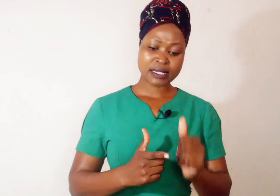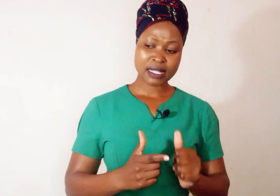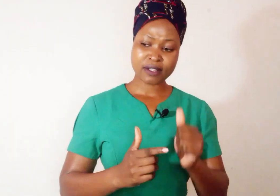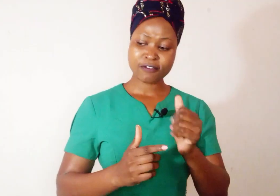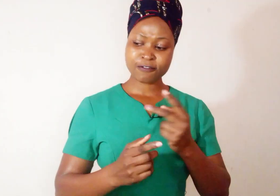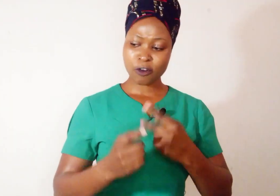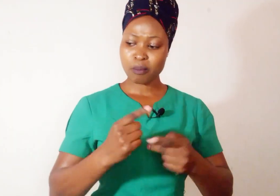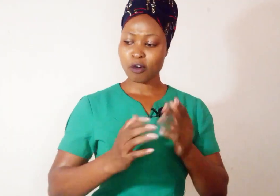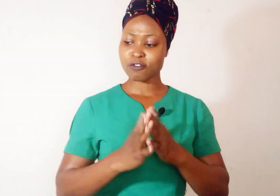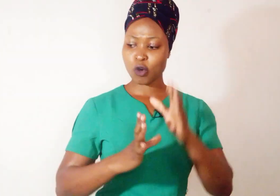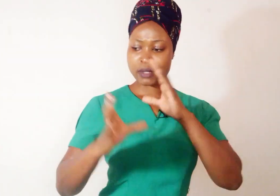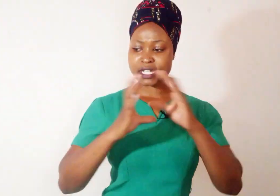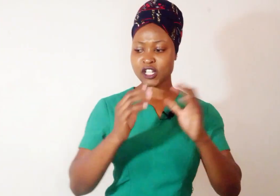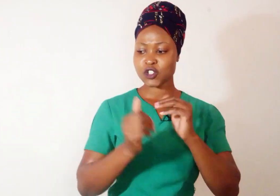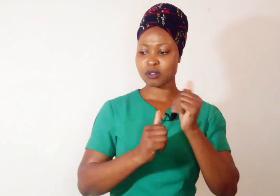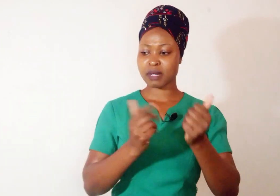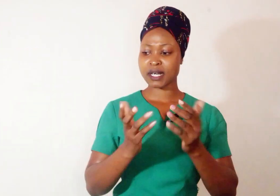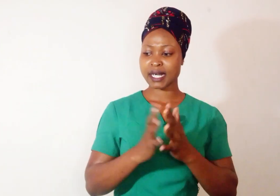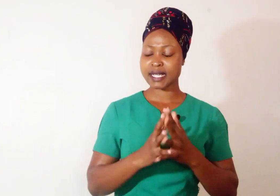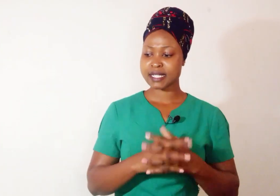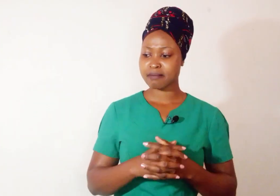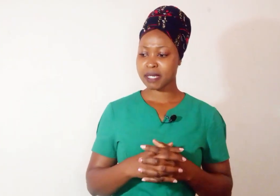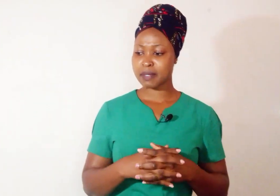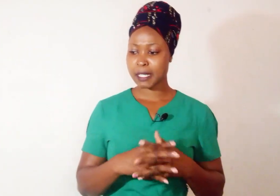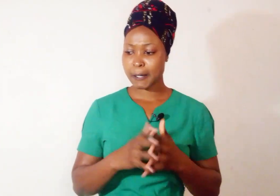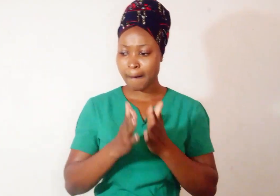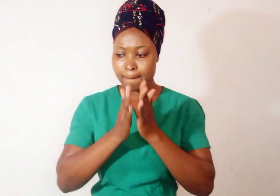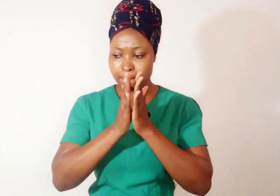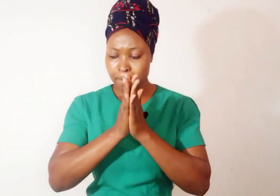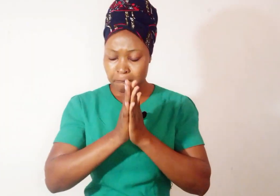another form of communication barrier is maybe